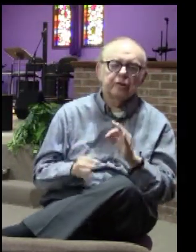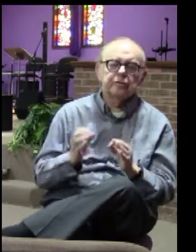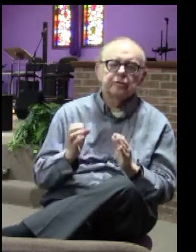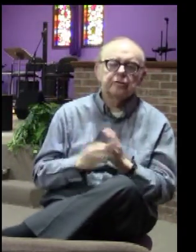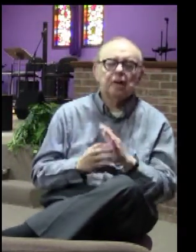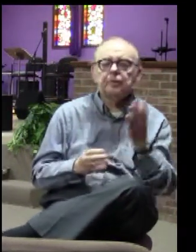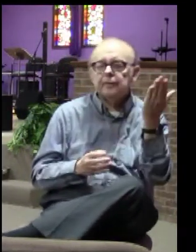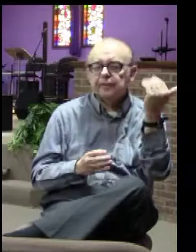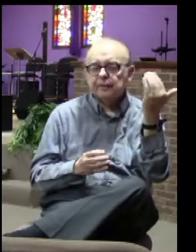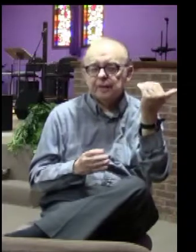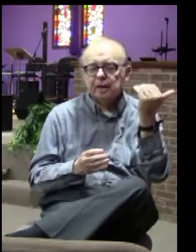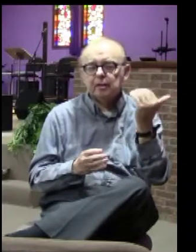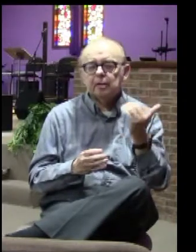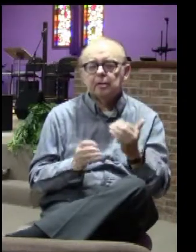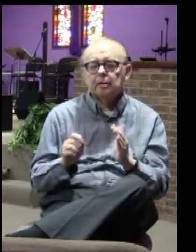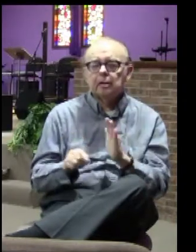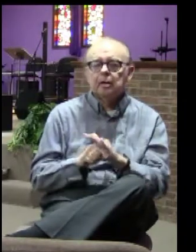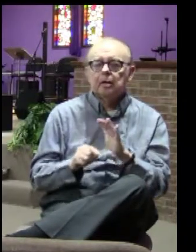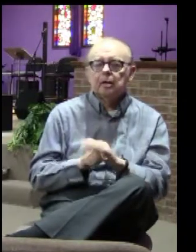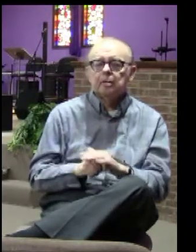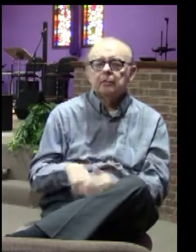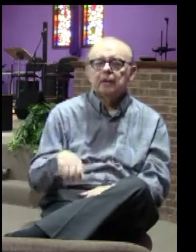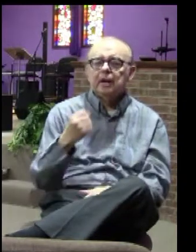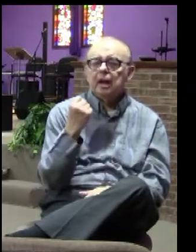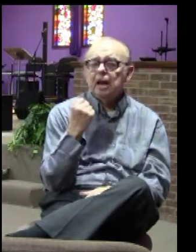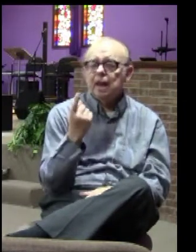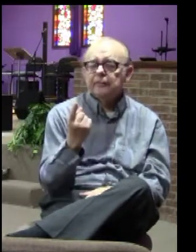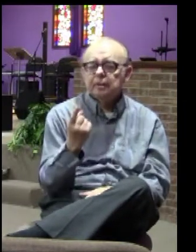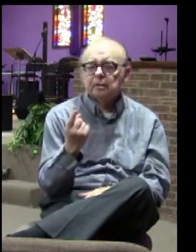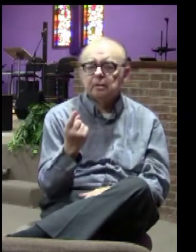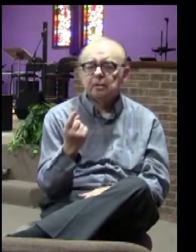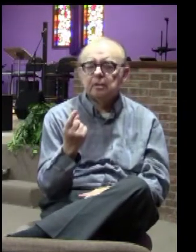15 in verse number 11.